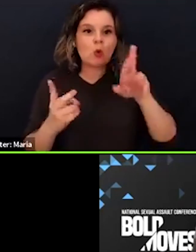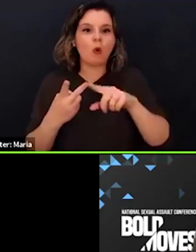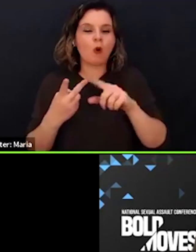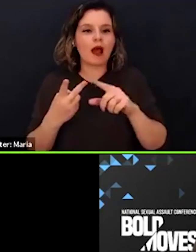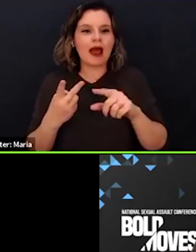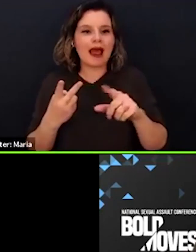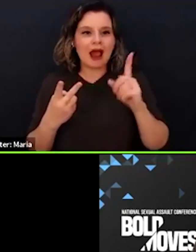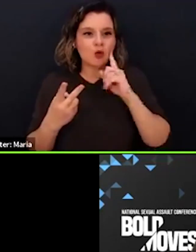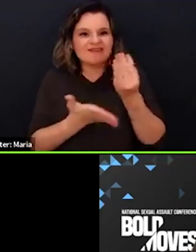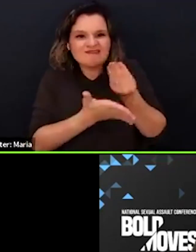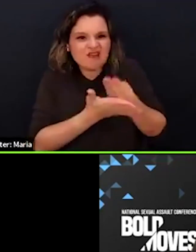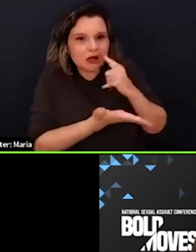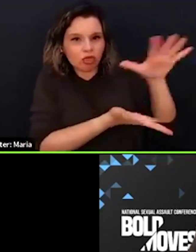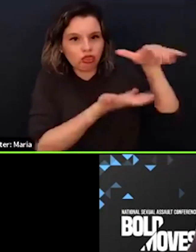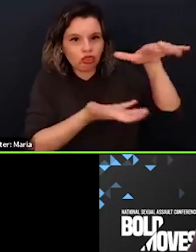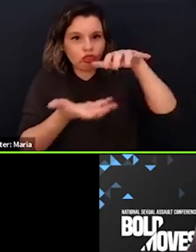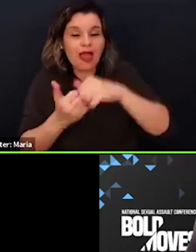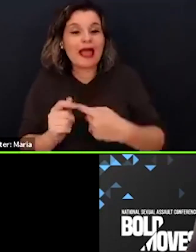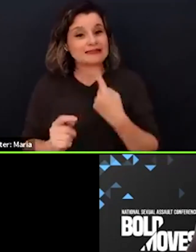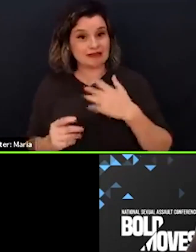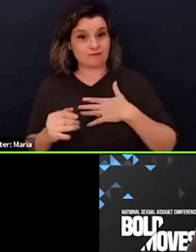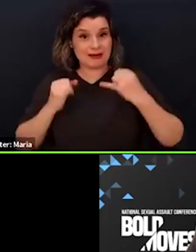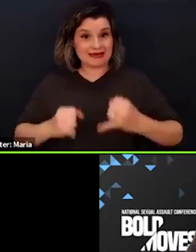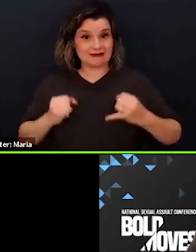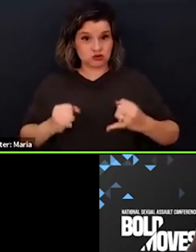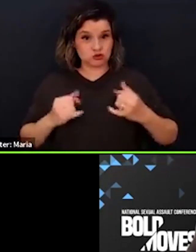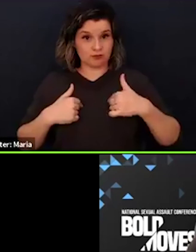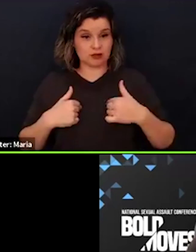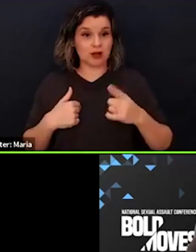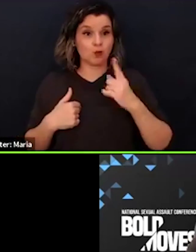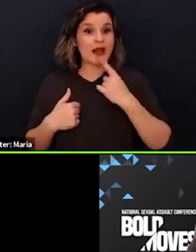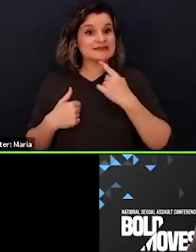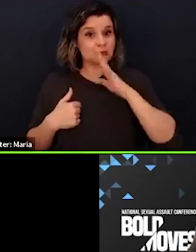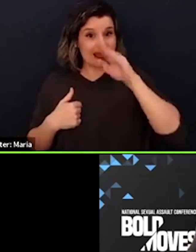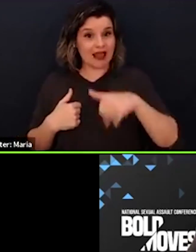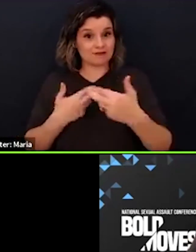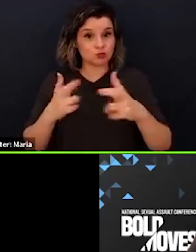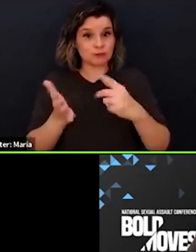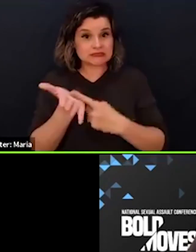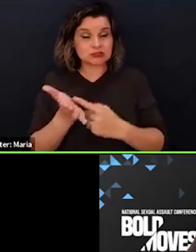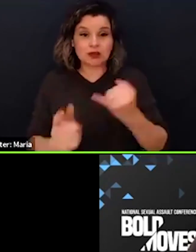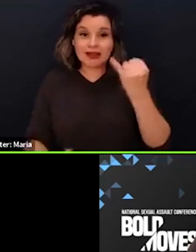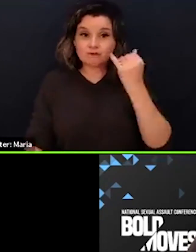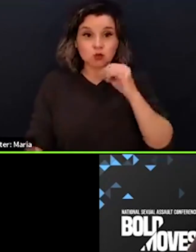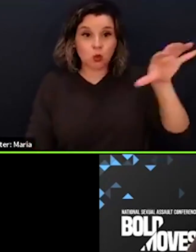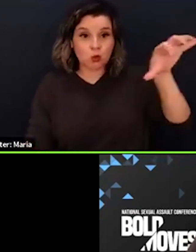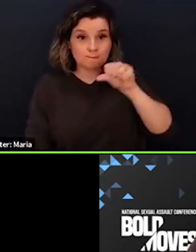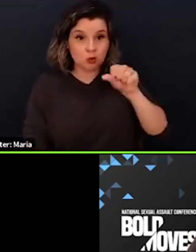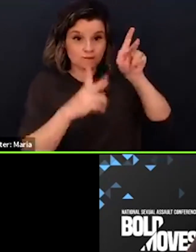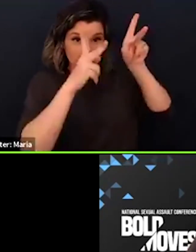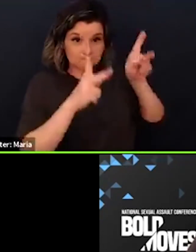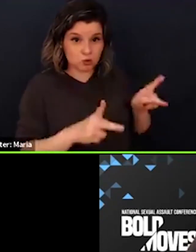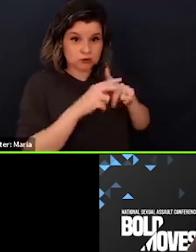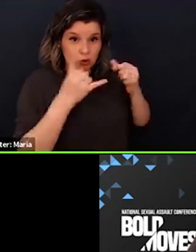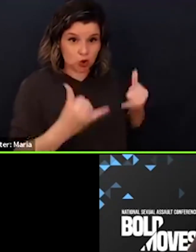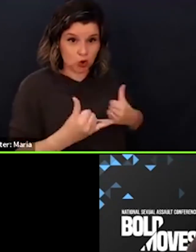to get funding from various sources. I can say what is the elephant in the room in this discussion. If we don't remove the individual who is currently in the